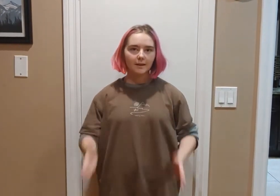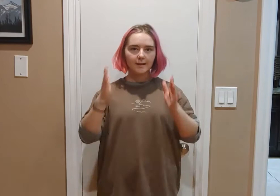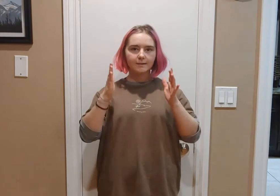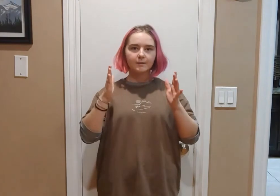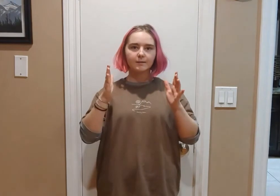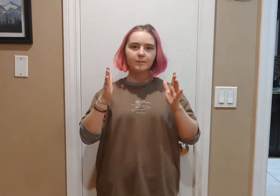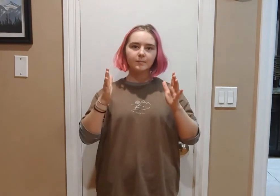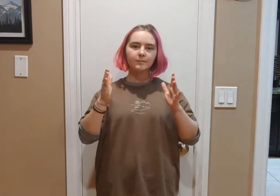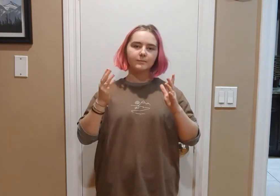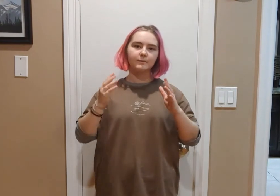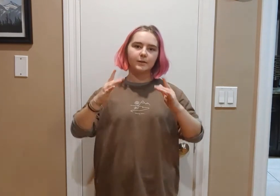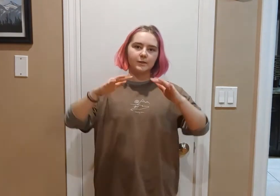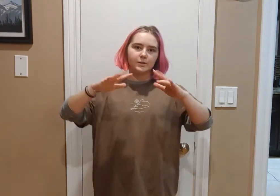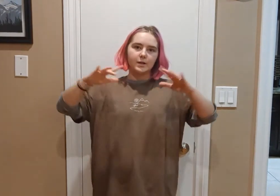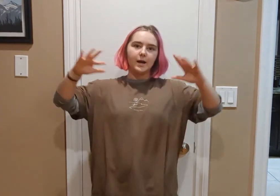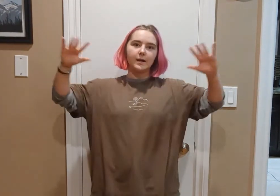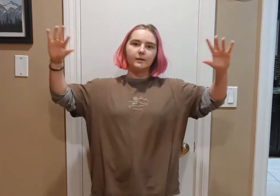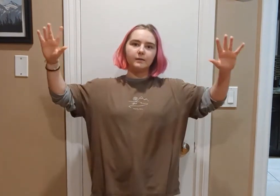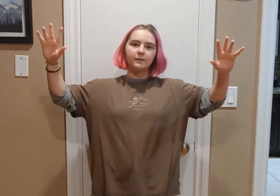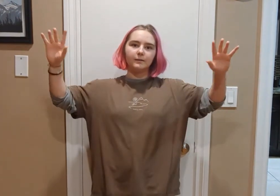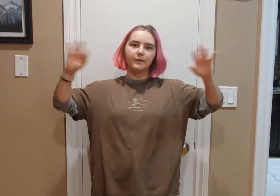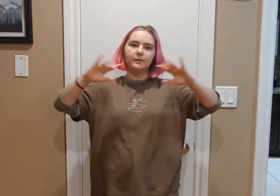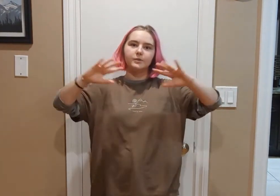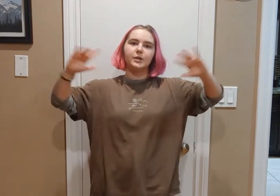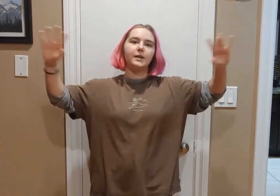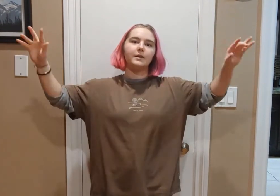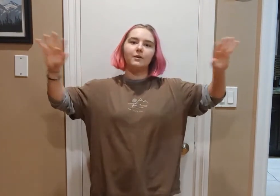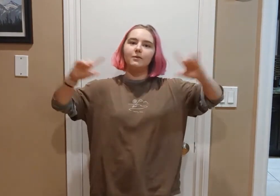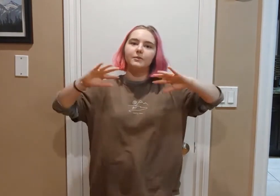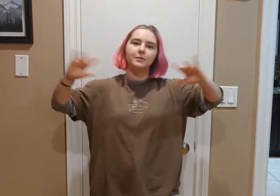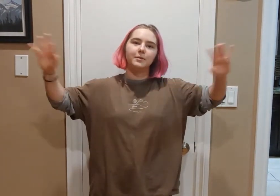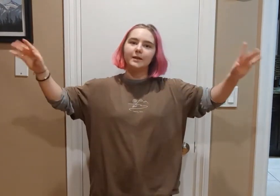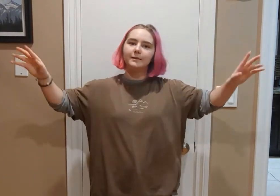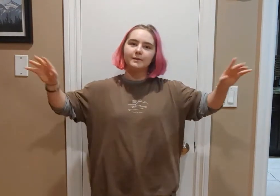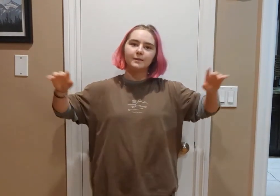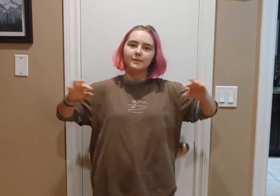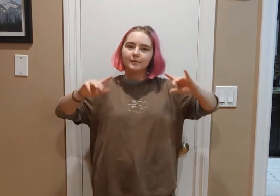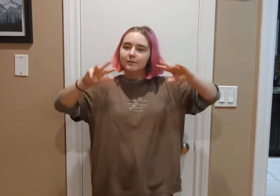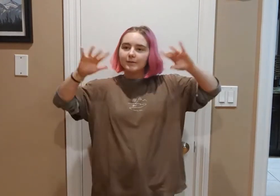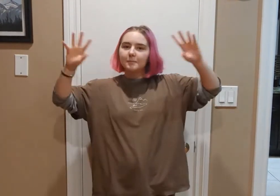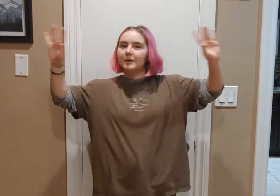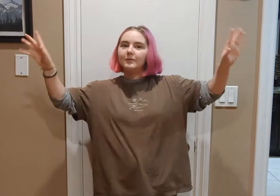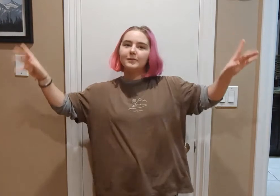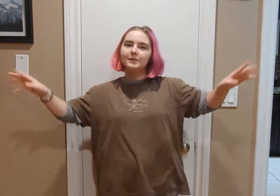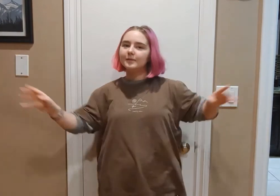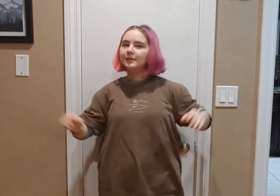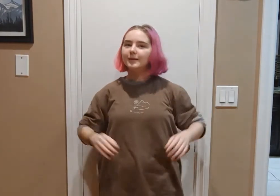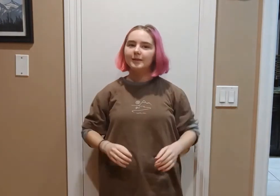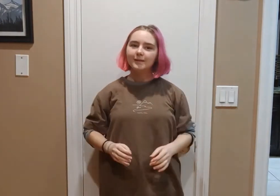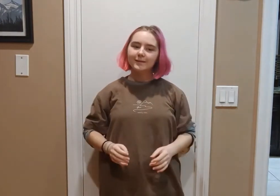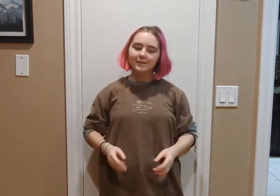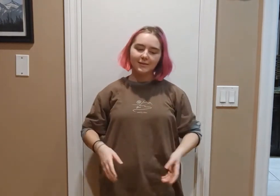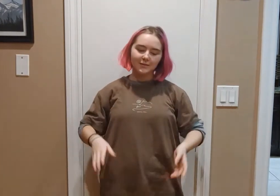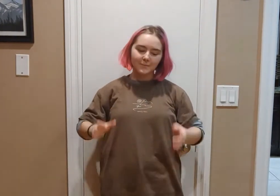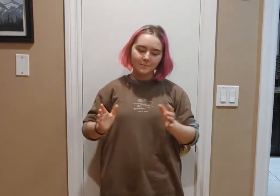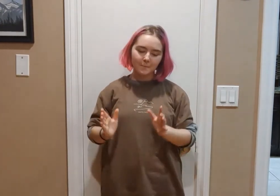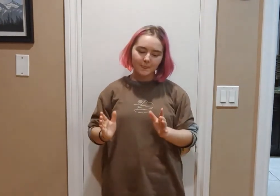let it shine. Like it's shining all over the place. It sparkles. So